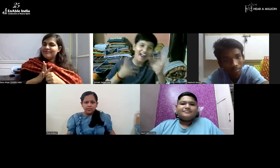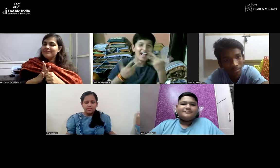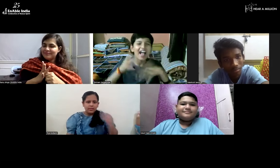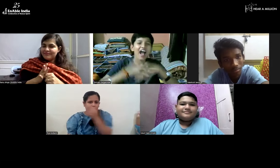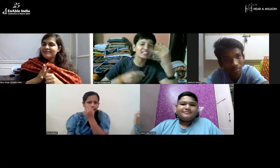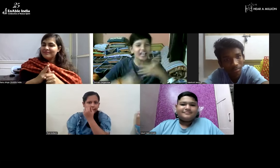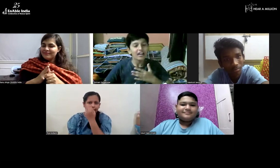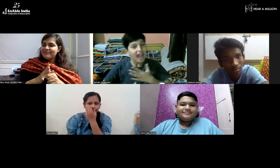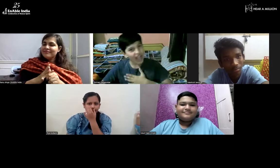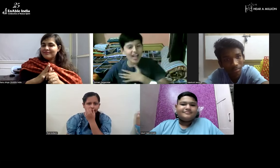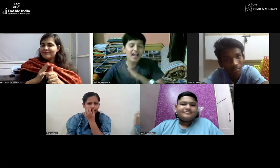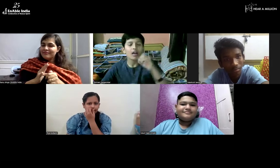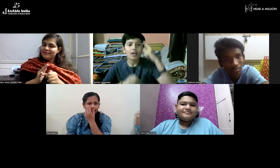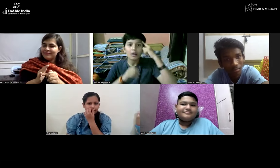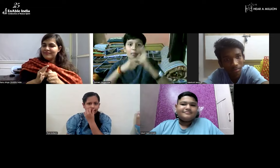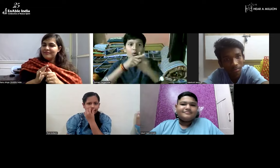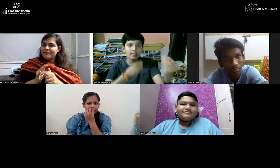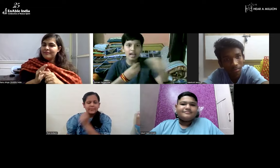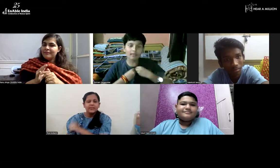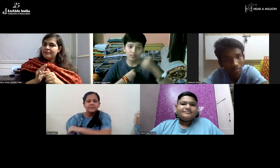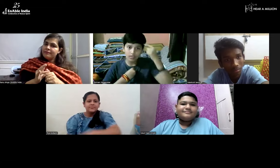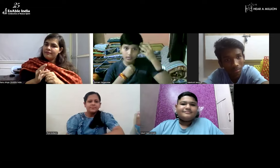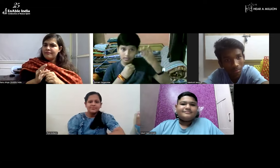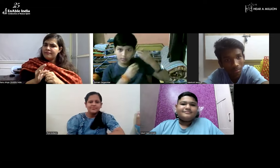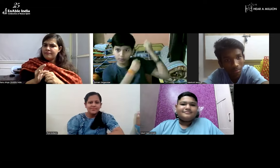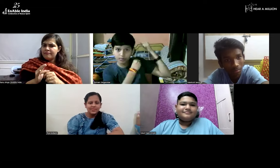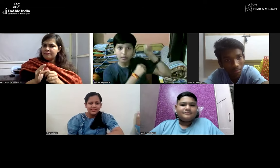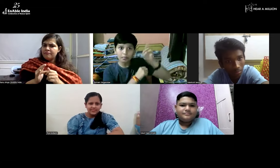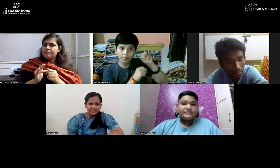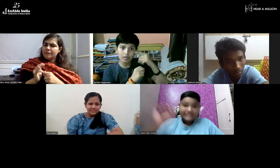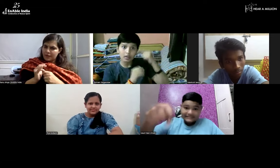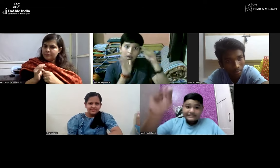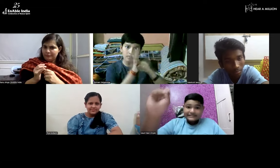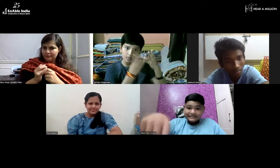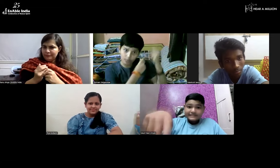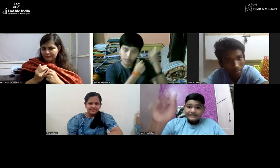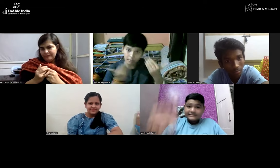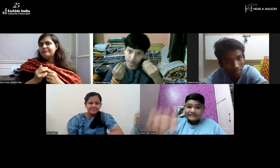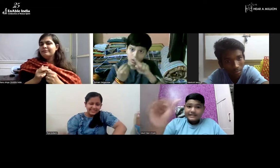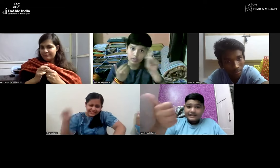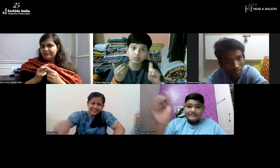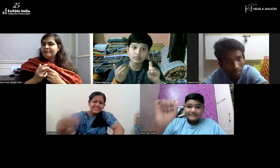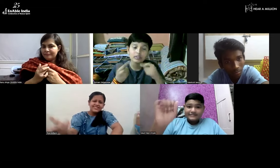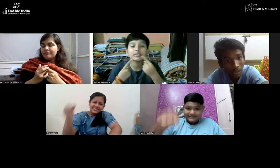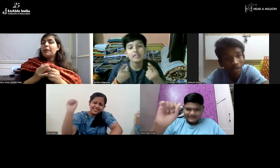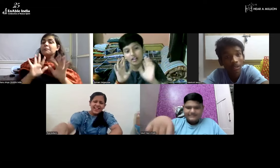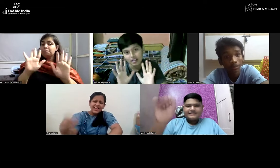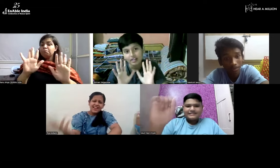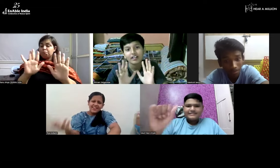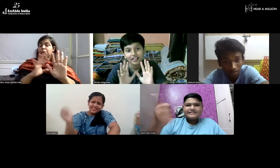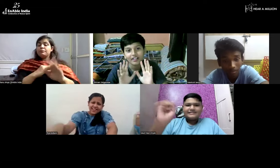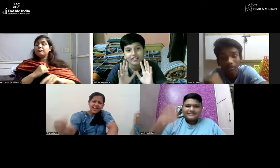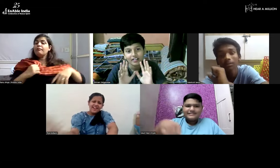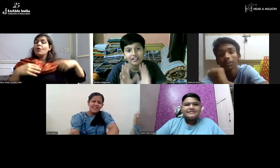you to calm down. And there were other options. I would like to add, my question is, if